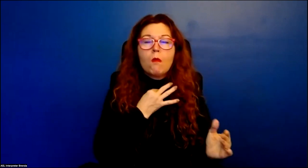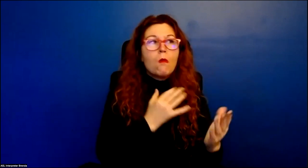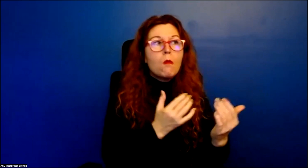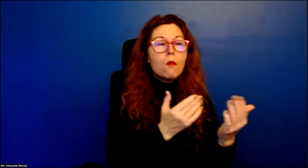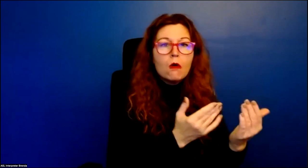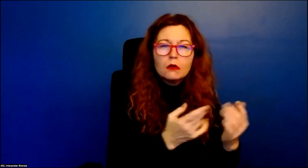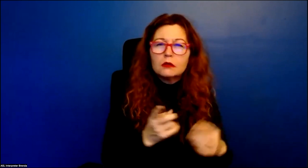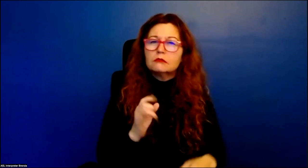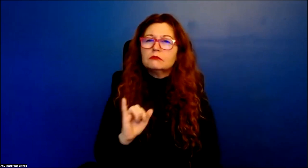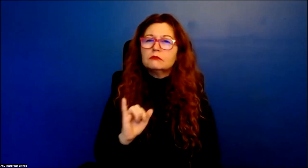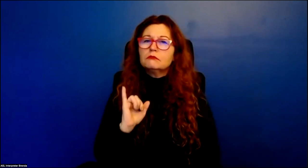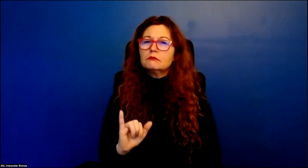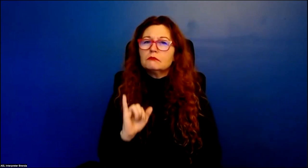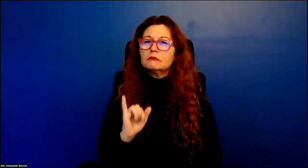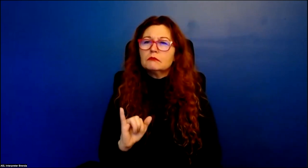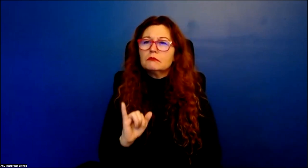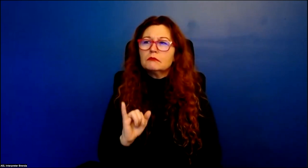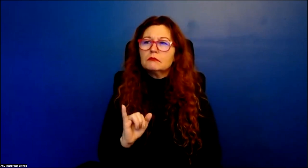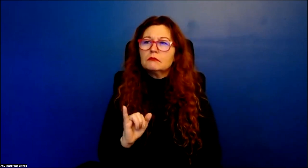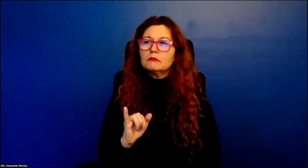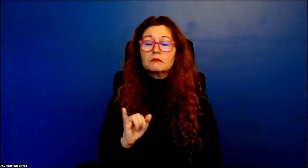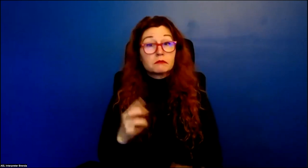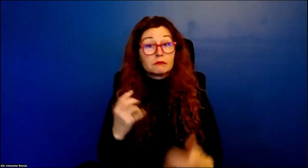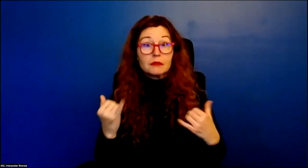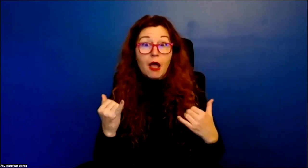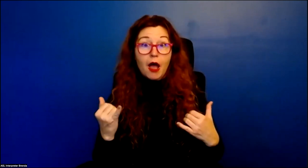if in the age of the internet, you take